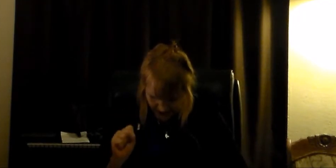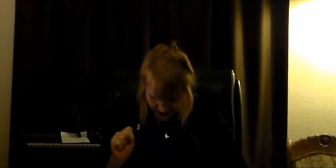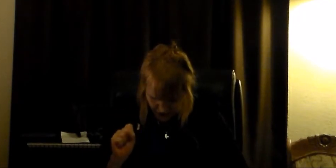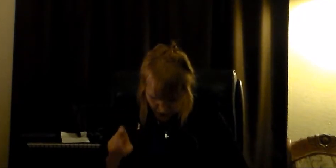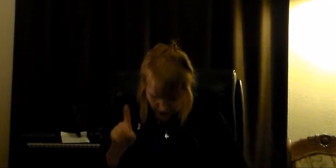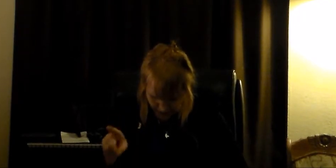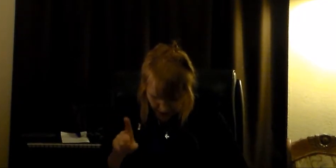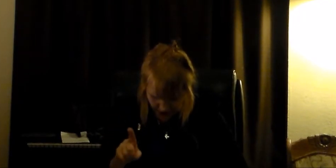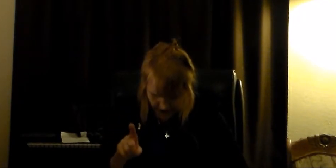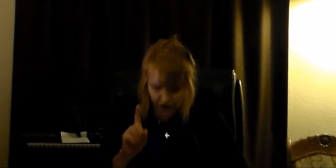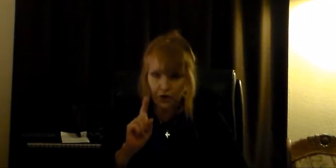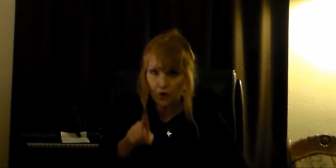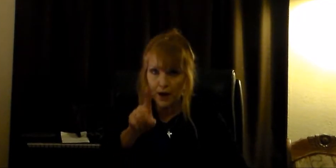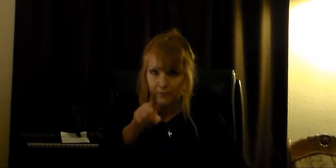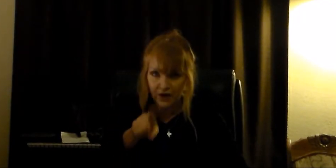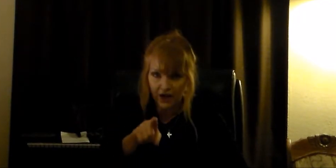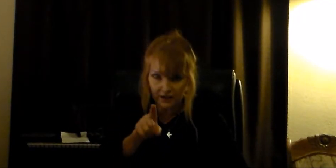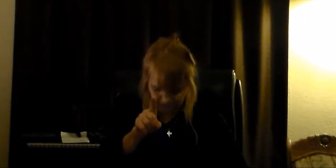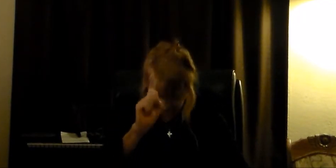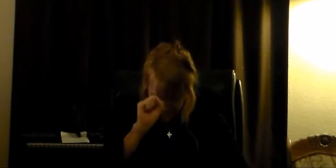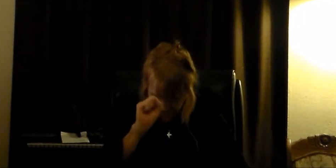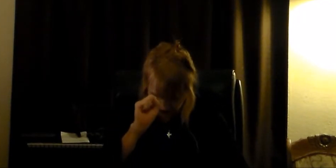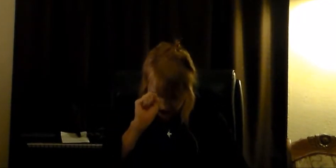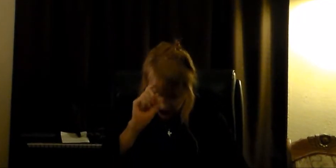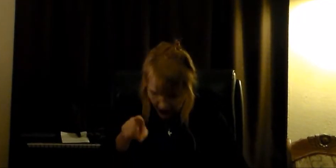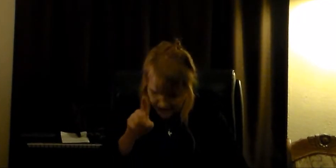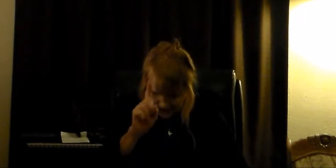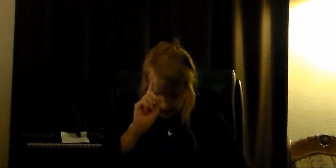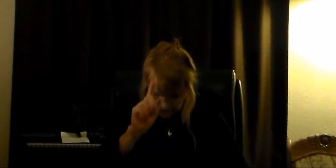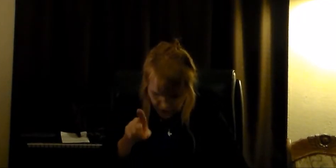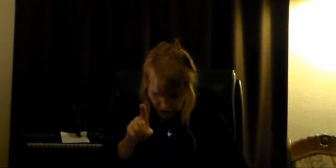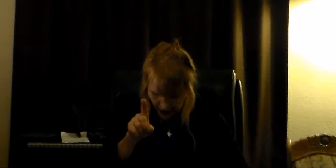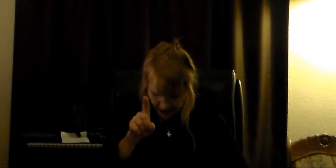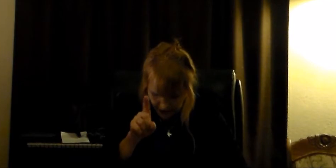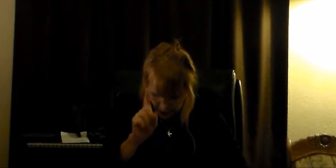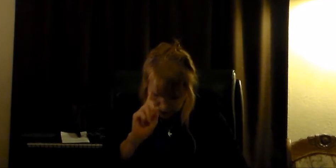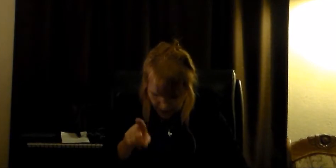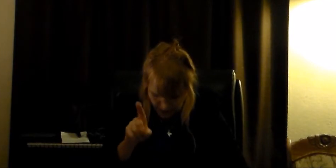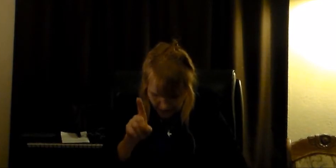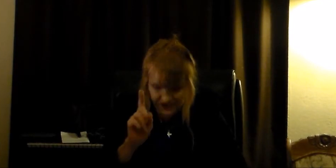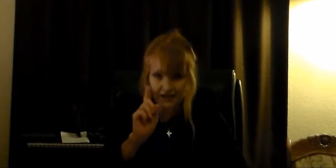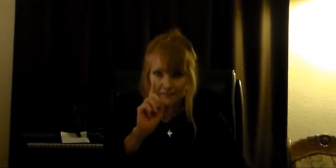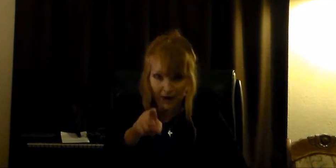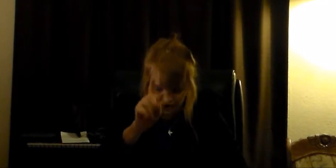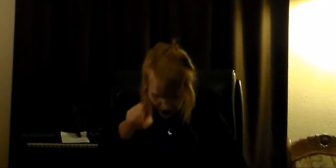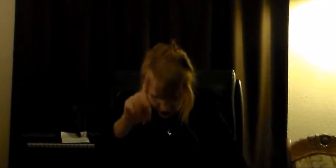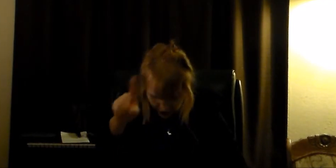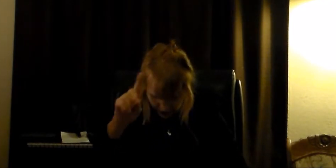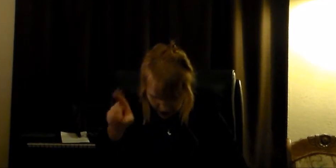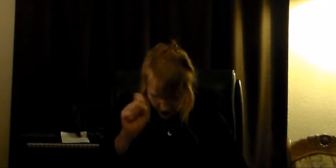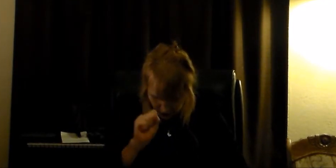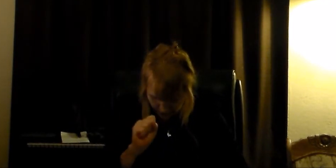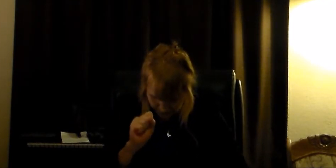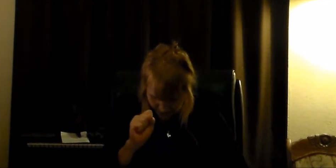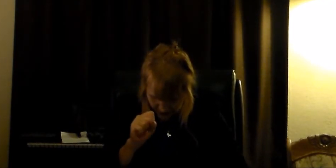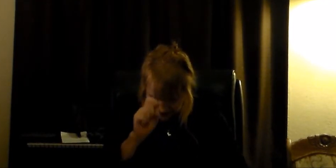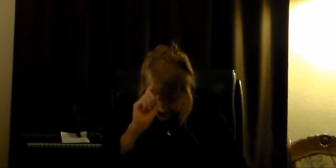sins, you hypocrite. Isaiah was right when he prophesied about you.